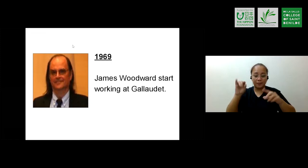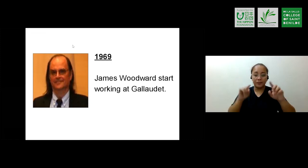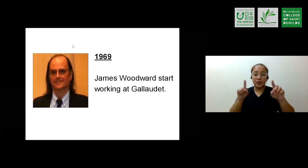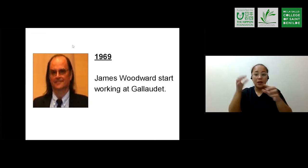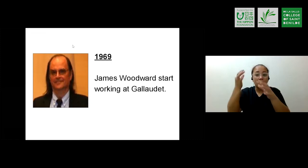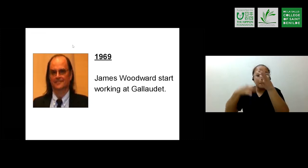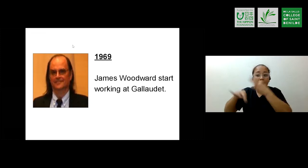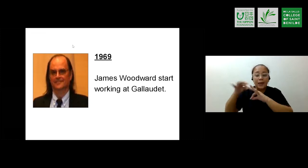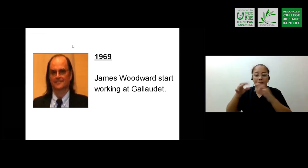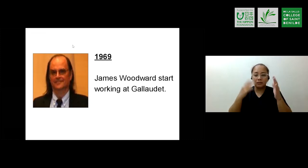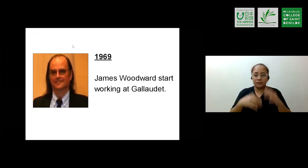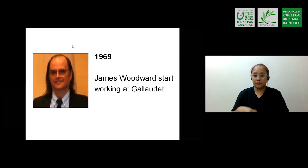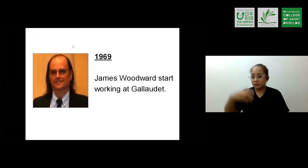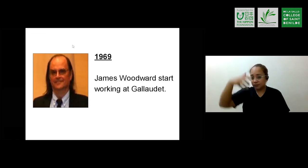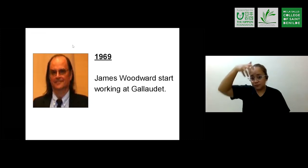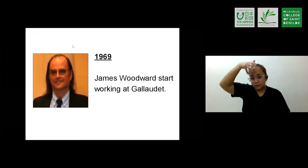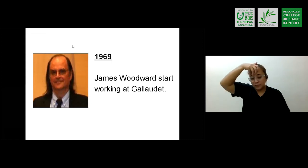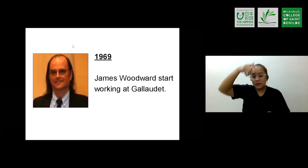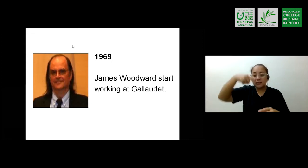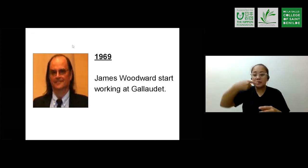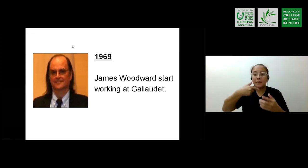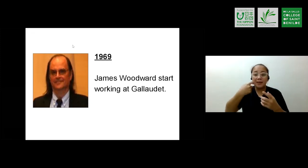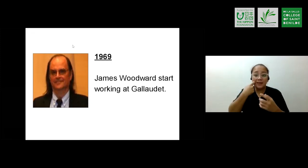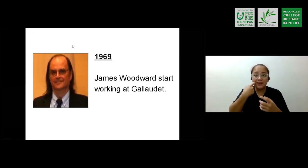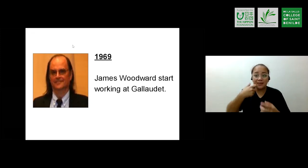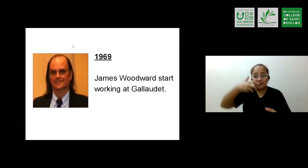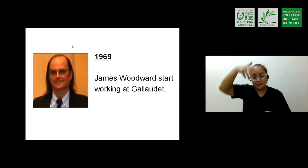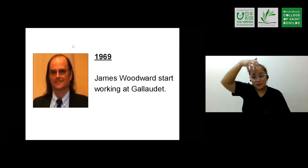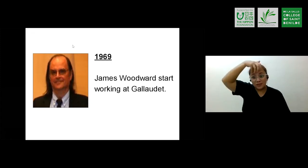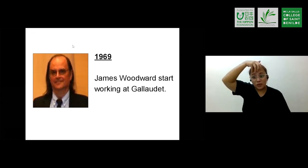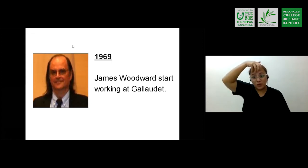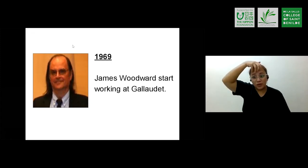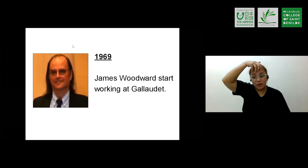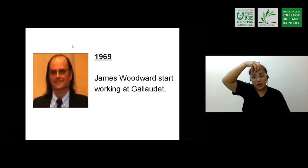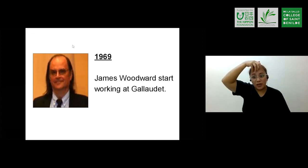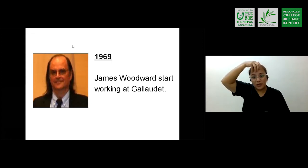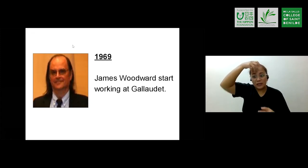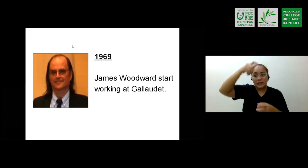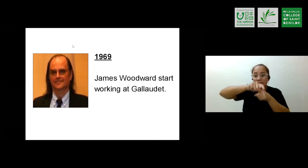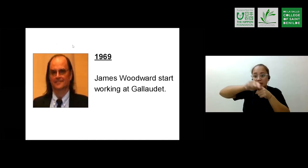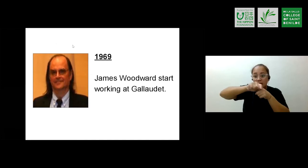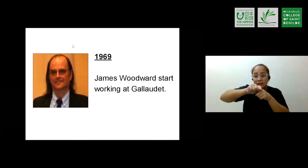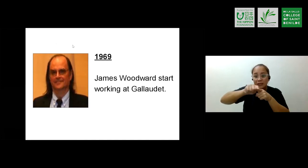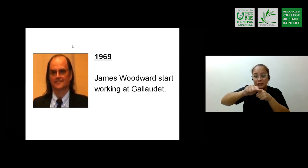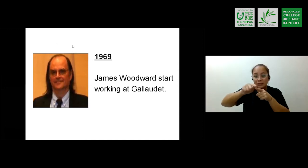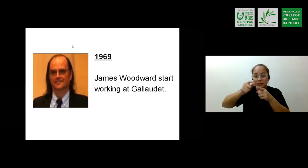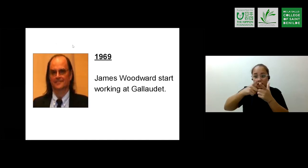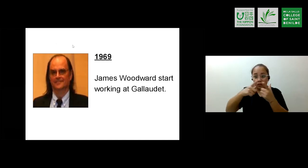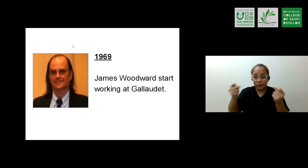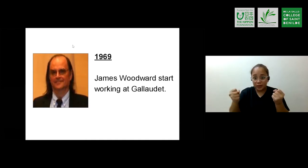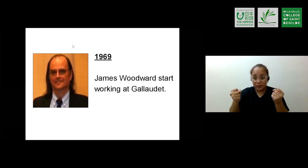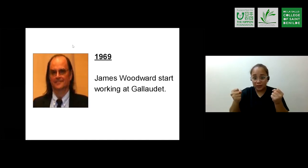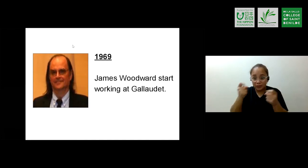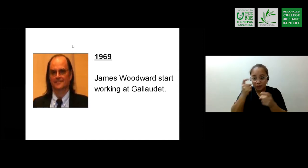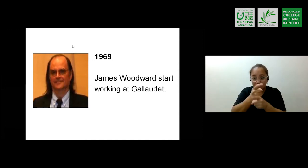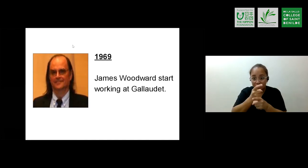was Stokey, you said Stokey was trained in linguistics?